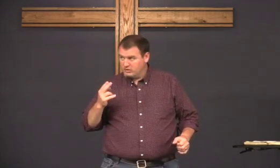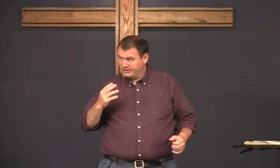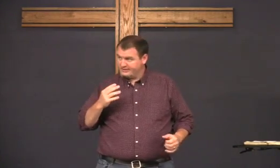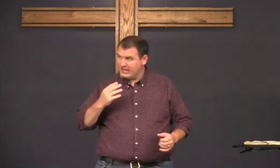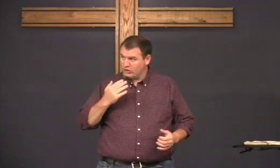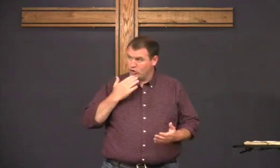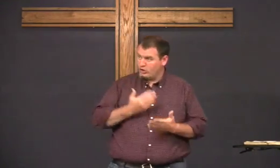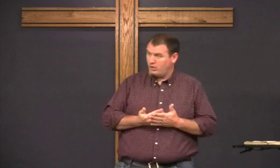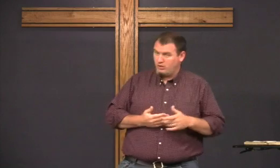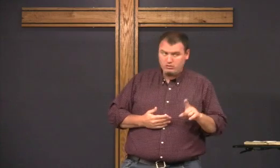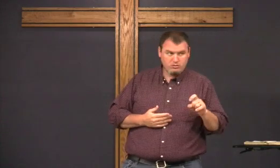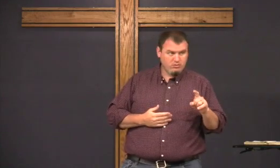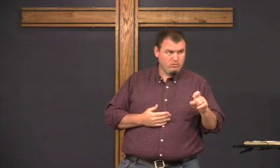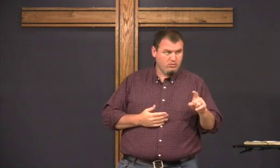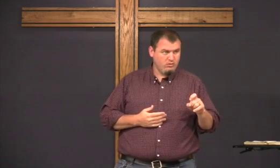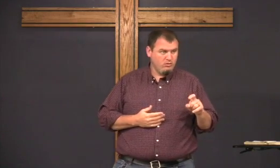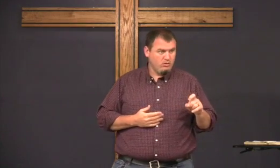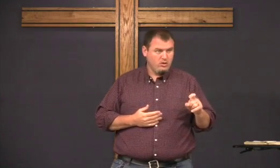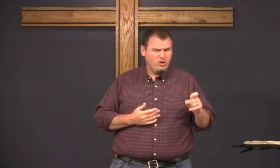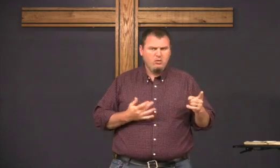Is that good?